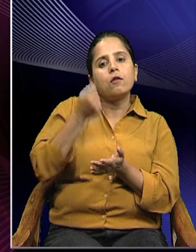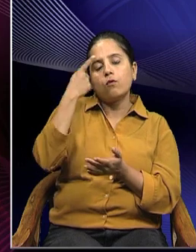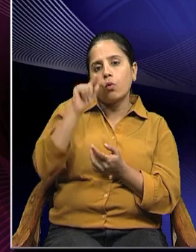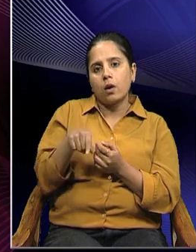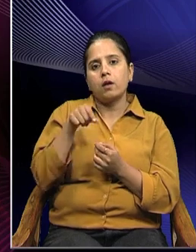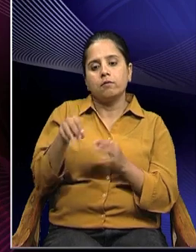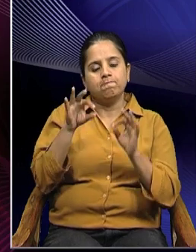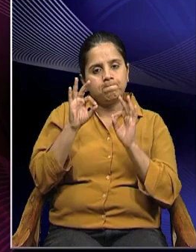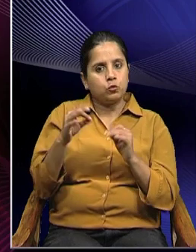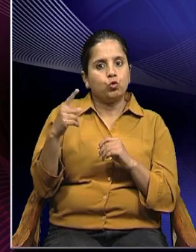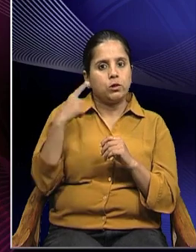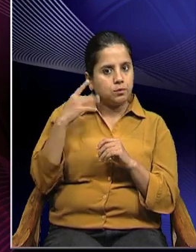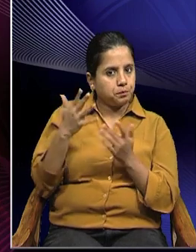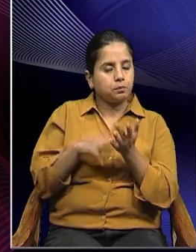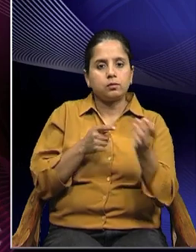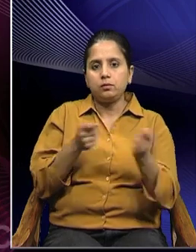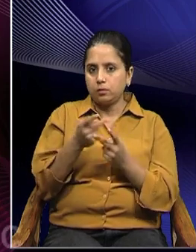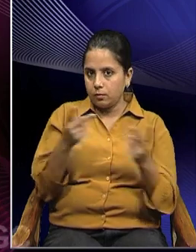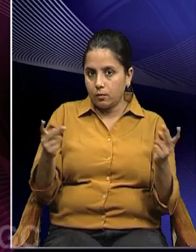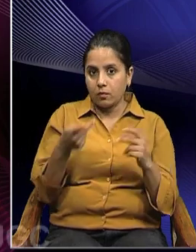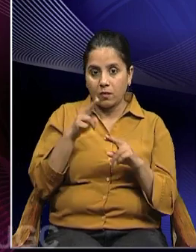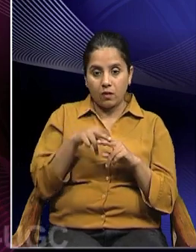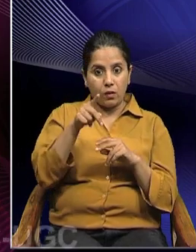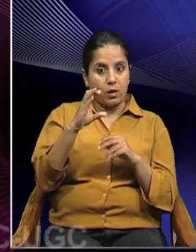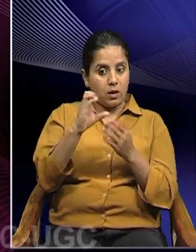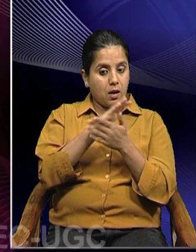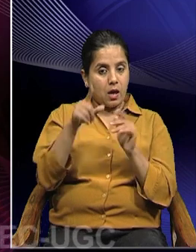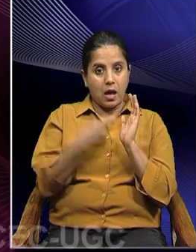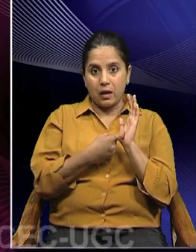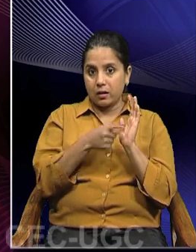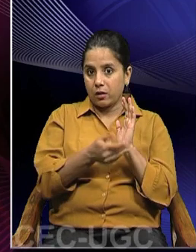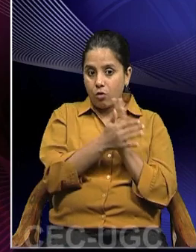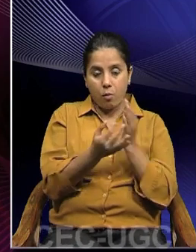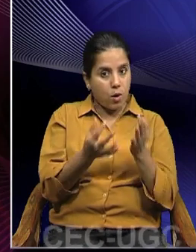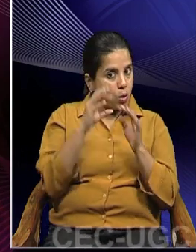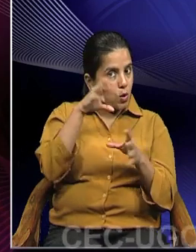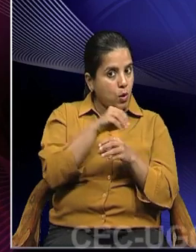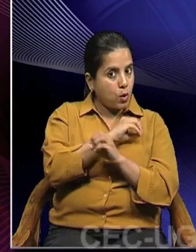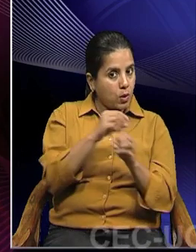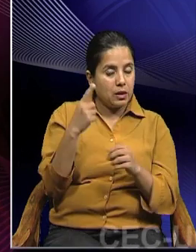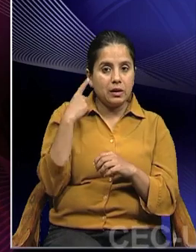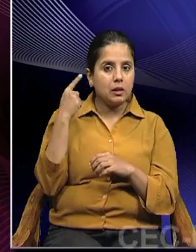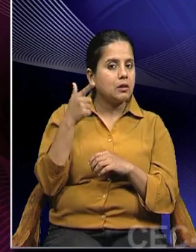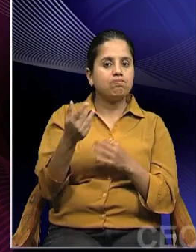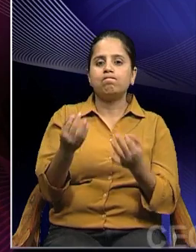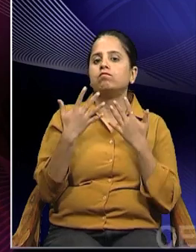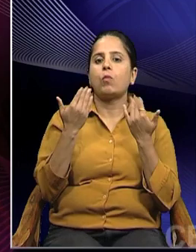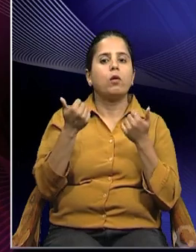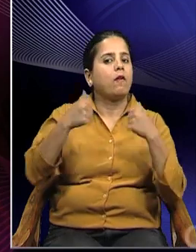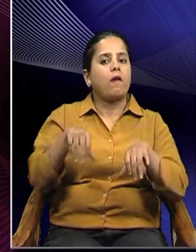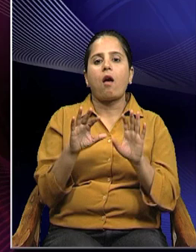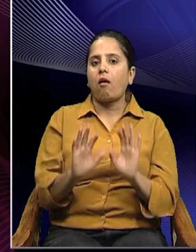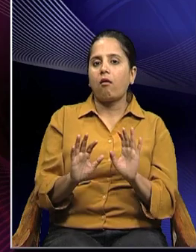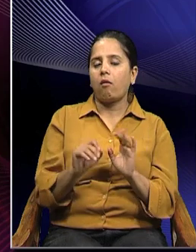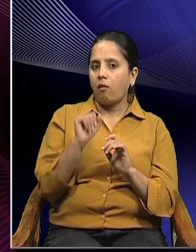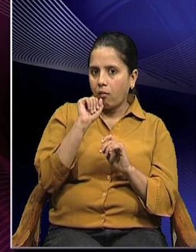and management. So, unless you have character competence into your leaders, your leadership cannot be effective. Your